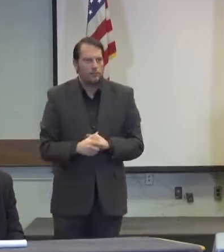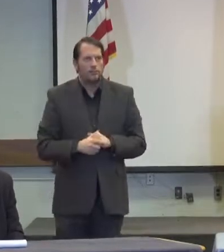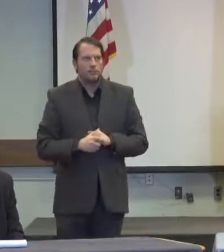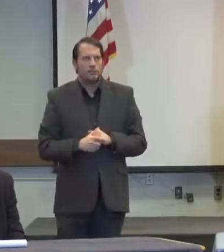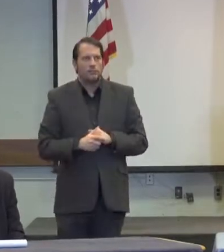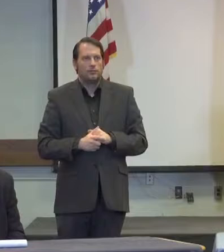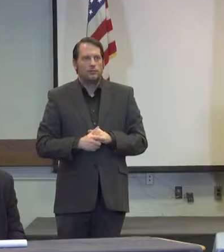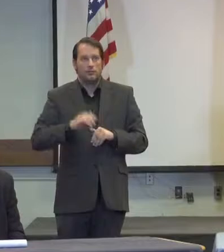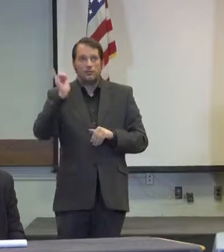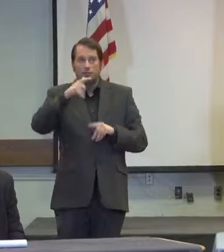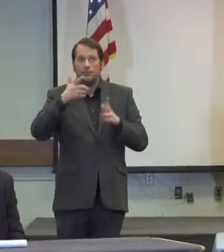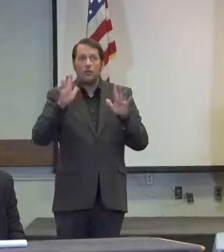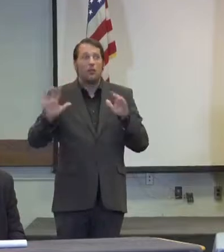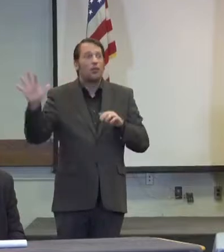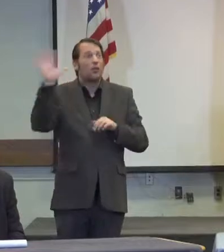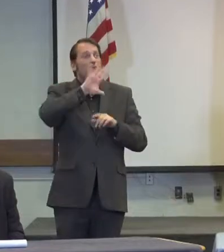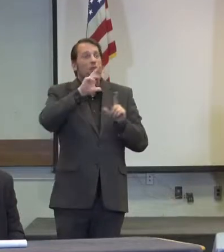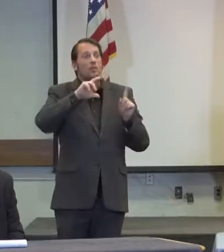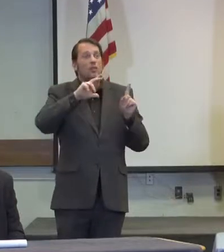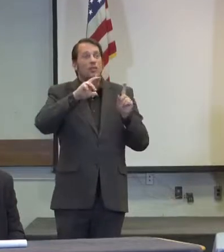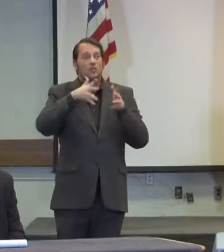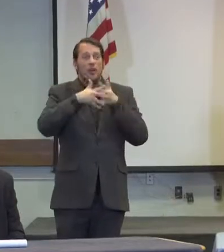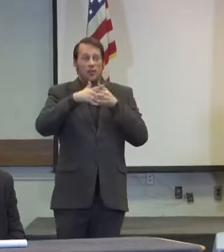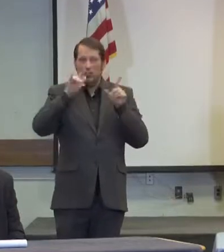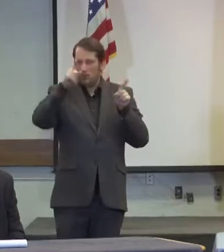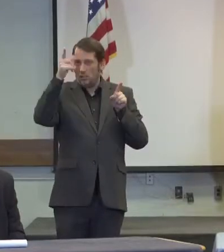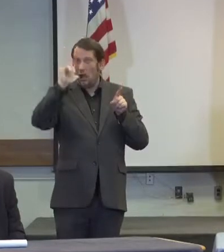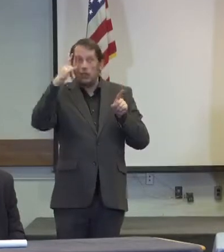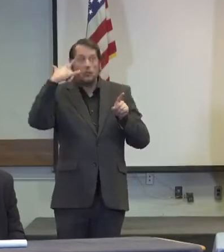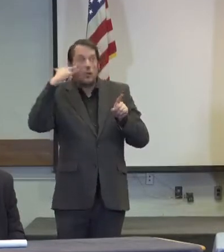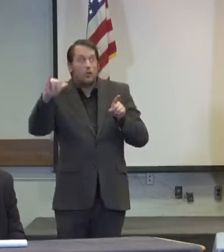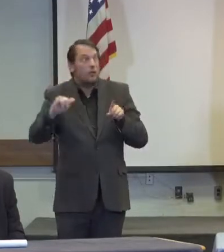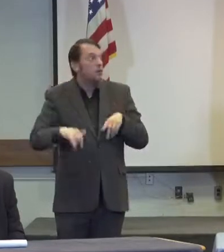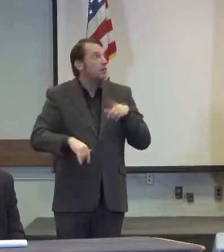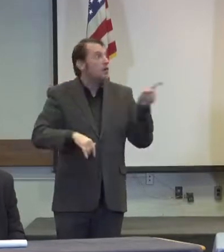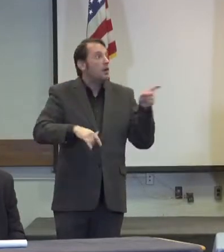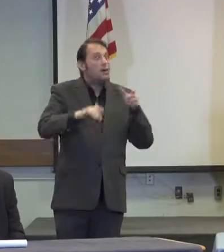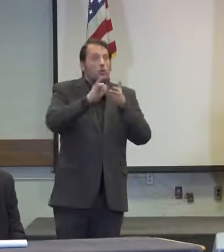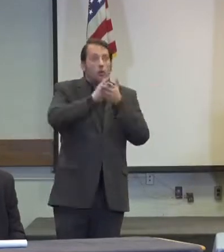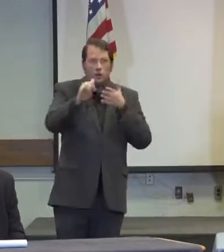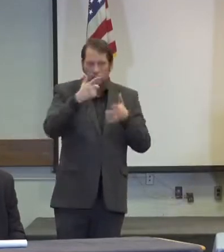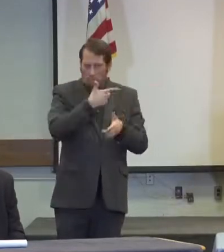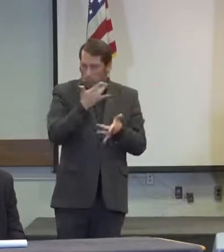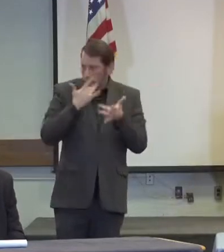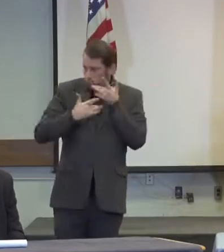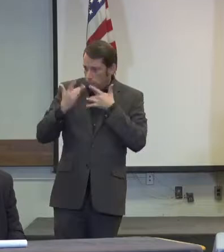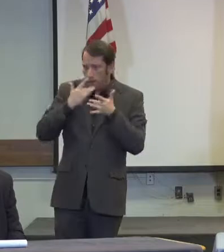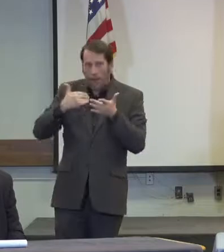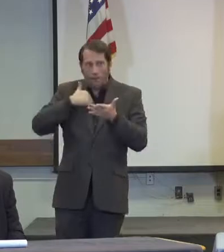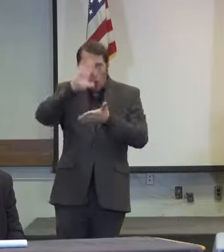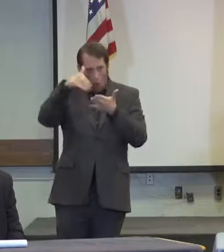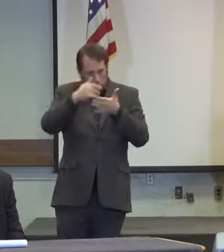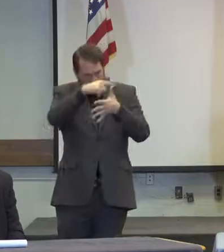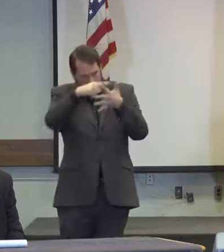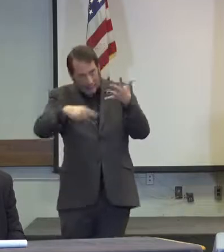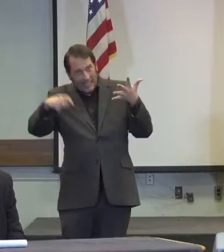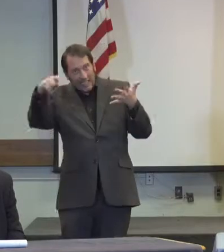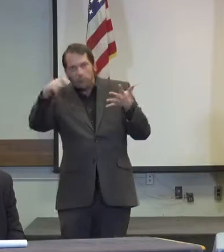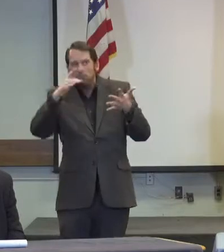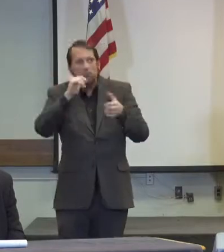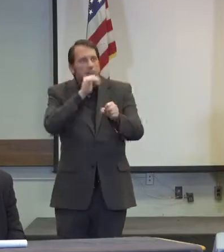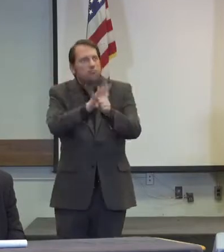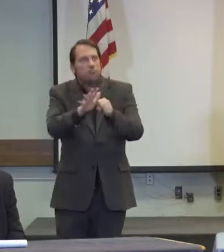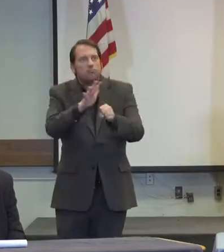The supply has not been there. And I will say, you know, one of the biggest mistakes I think the federal government